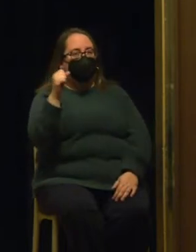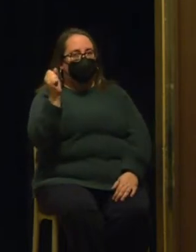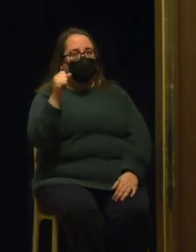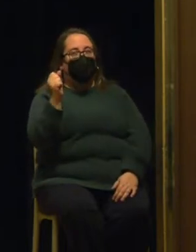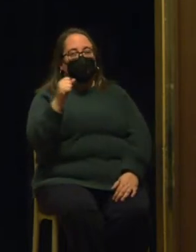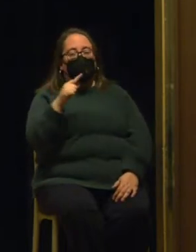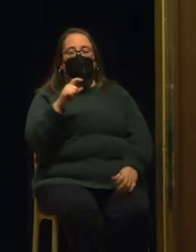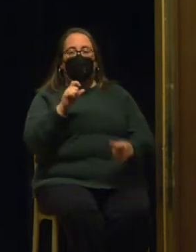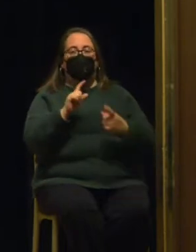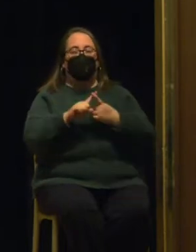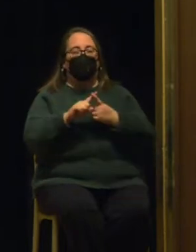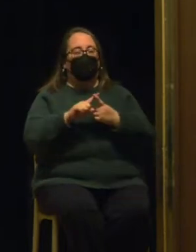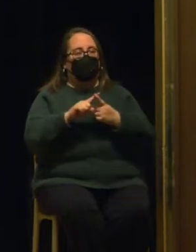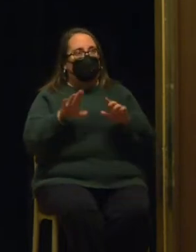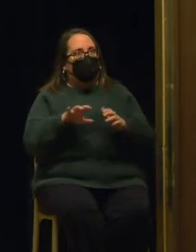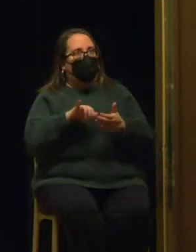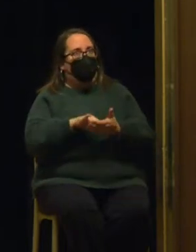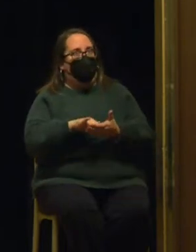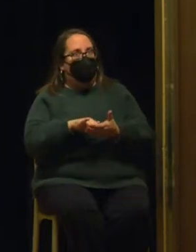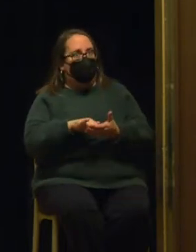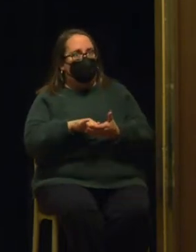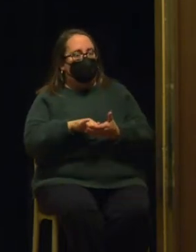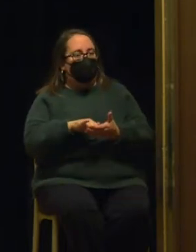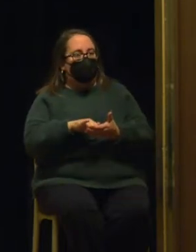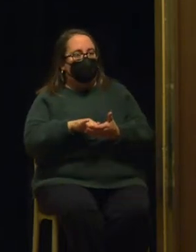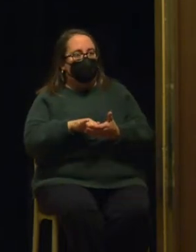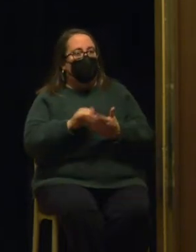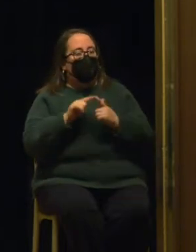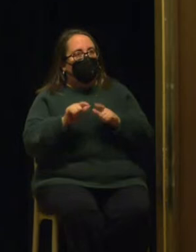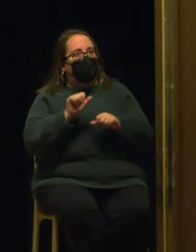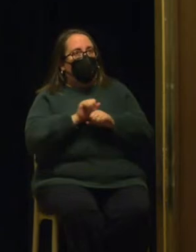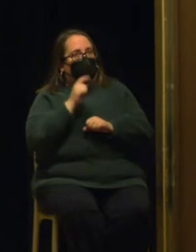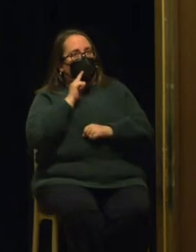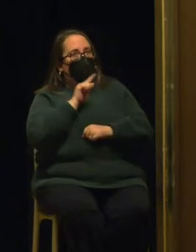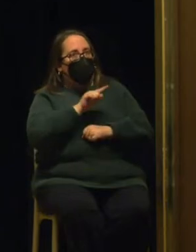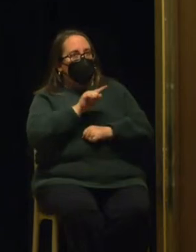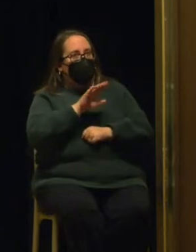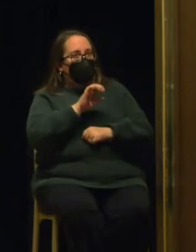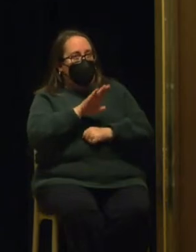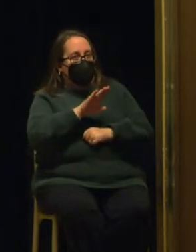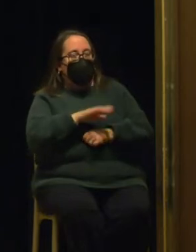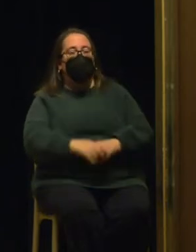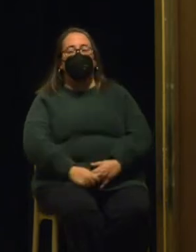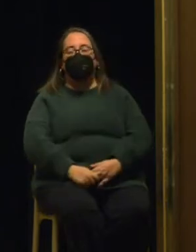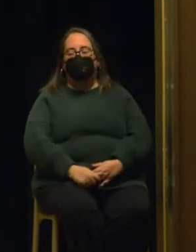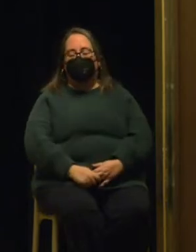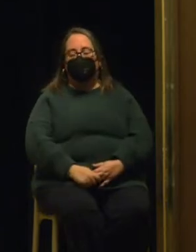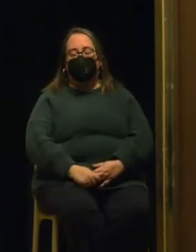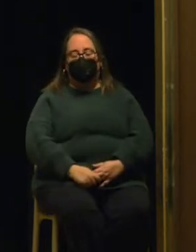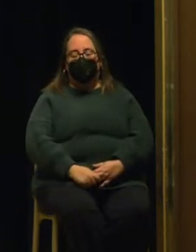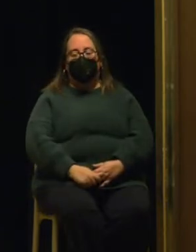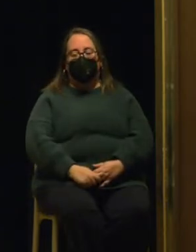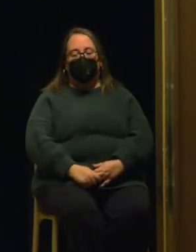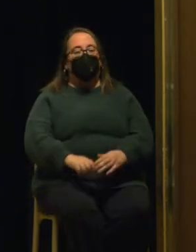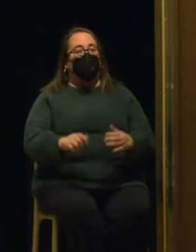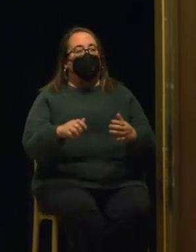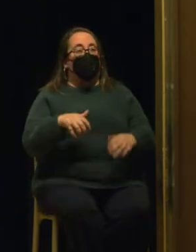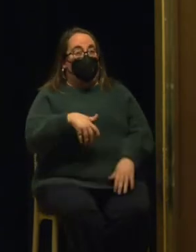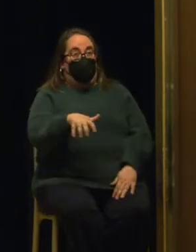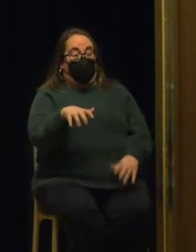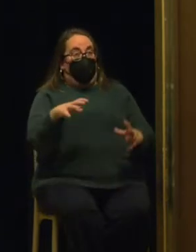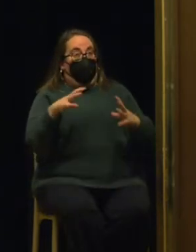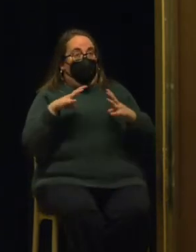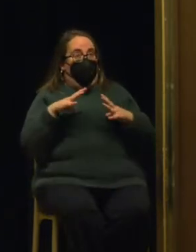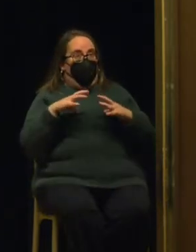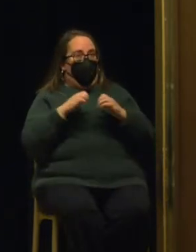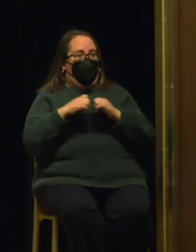you had to accomplish that to, you know, work for him. Mm-hmm. I remember I had just come back from maternity leave with